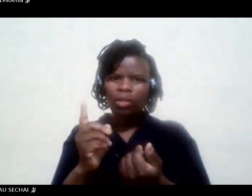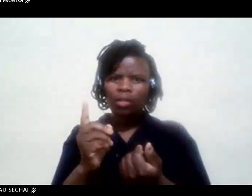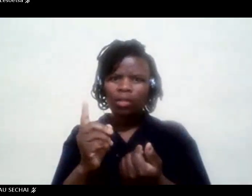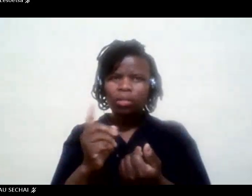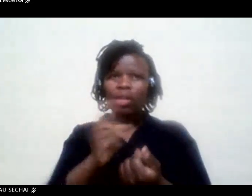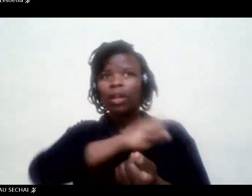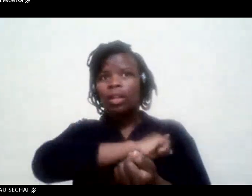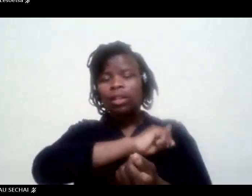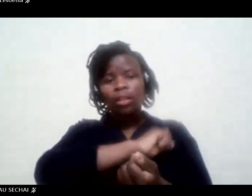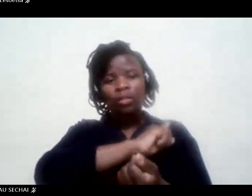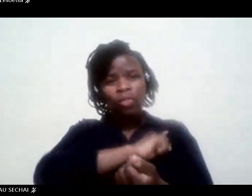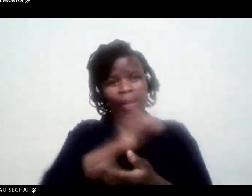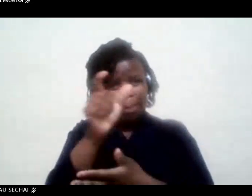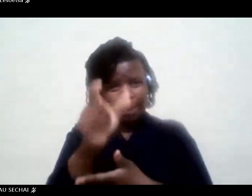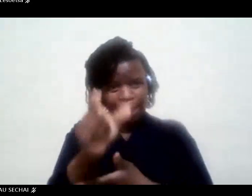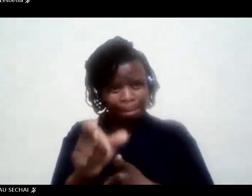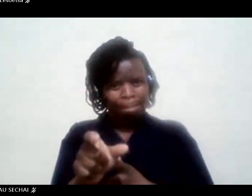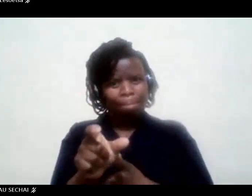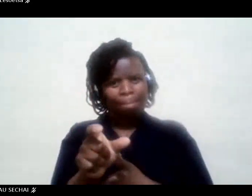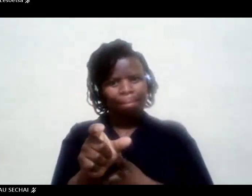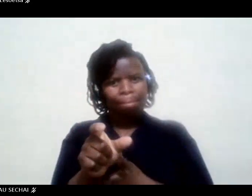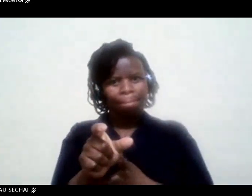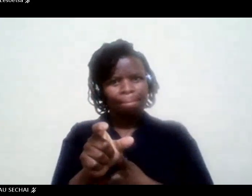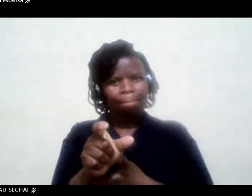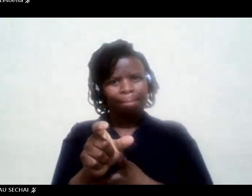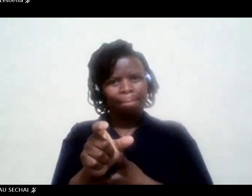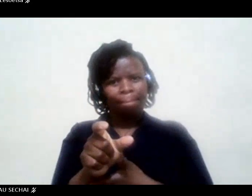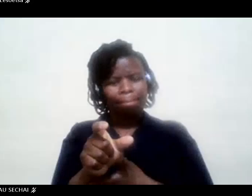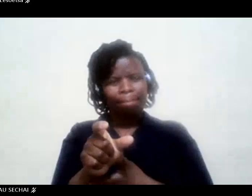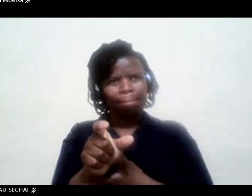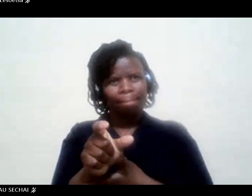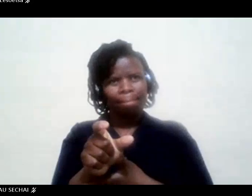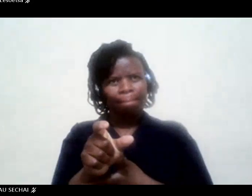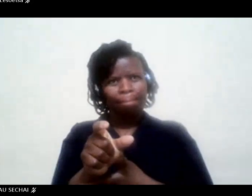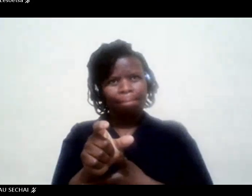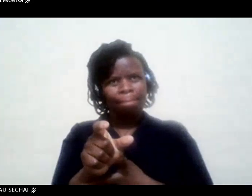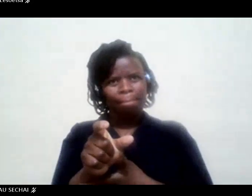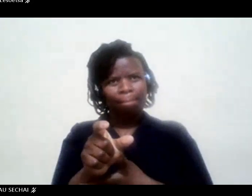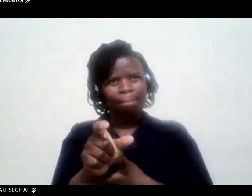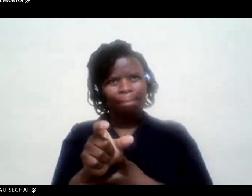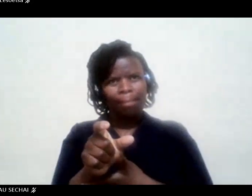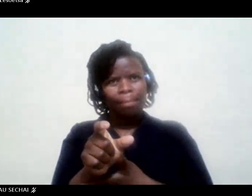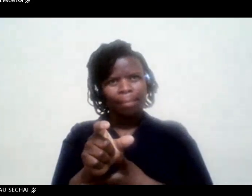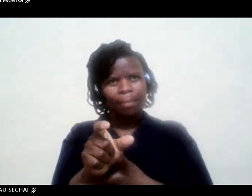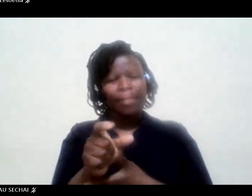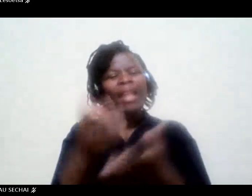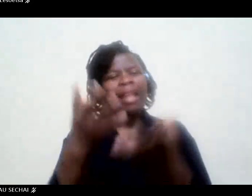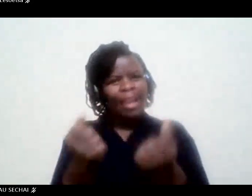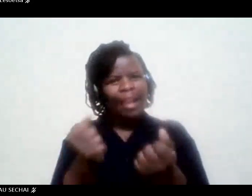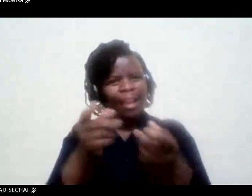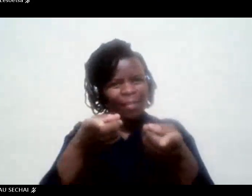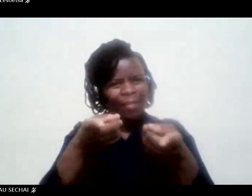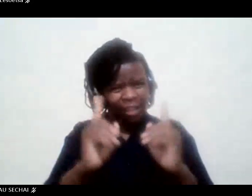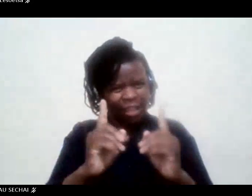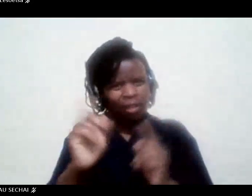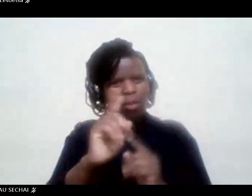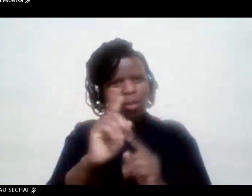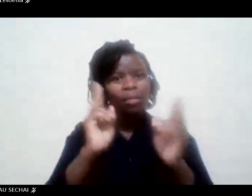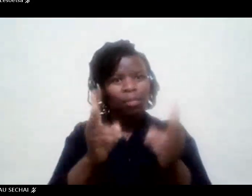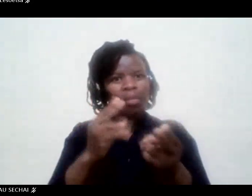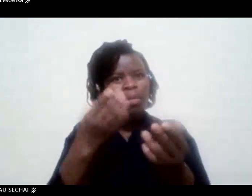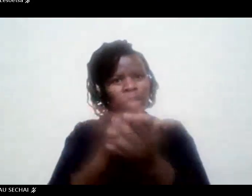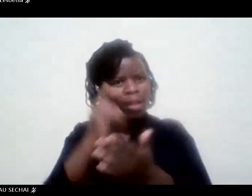point this out. It's very important. The likely challenge will be that there's a danger that people might think that is all there is